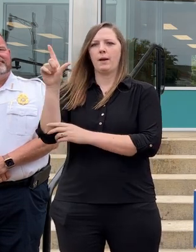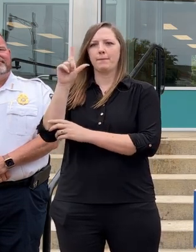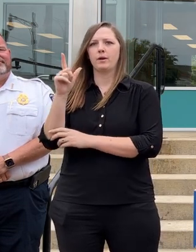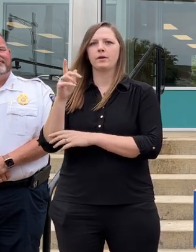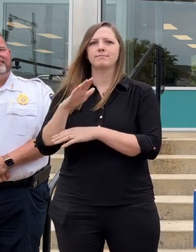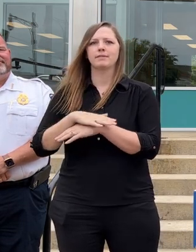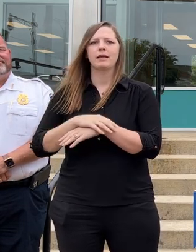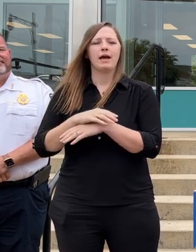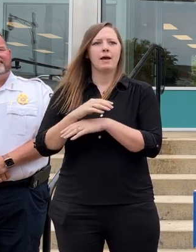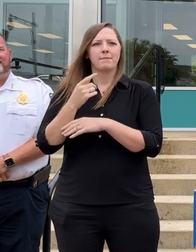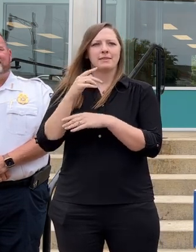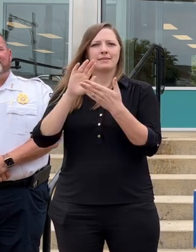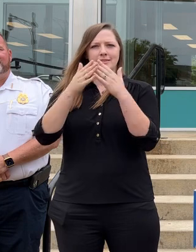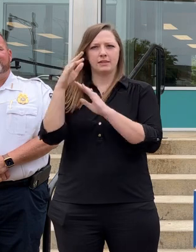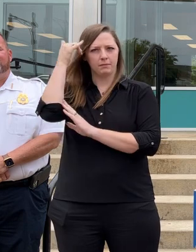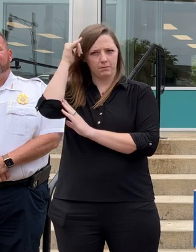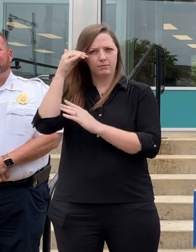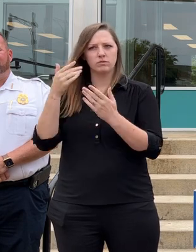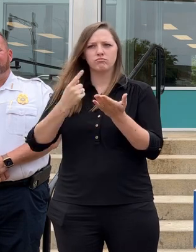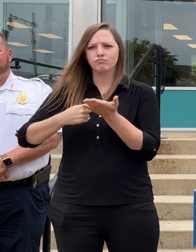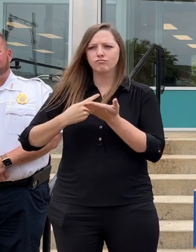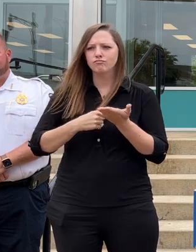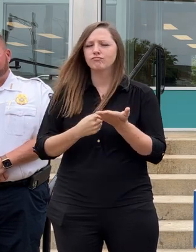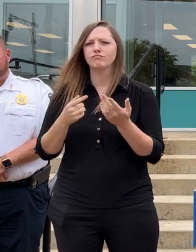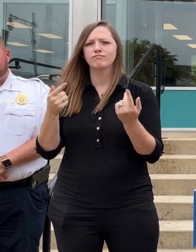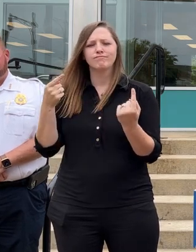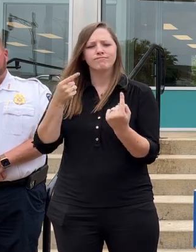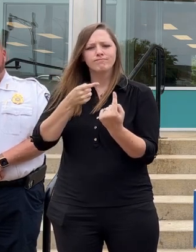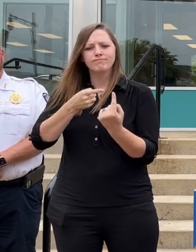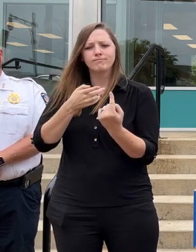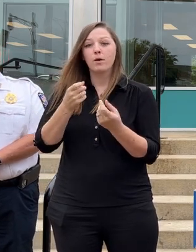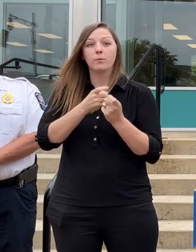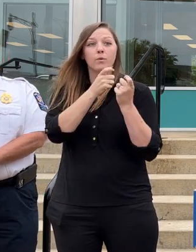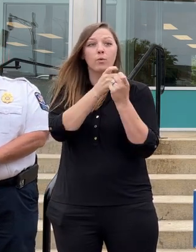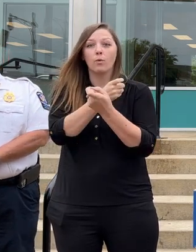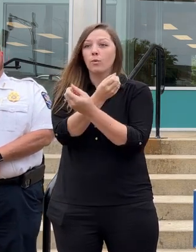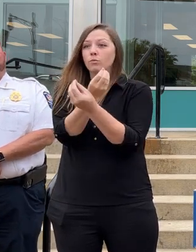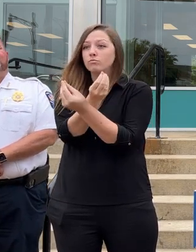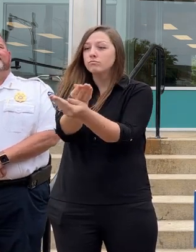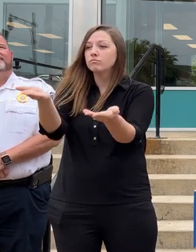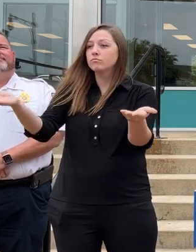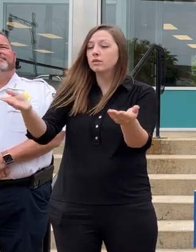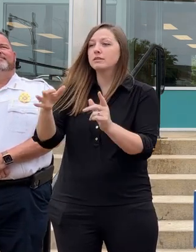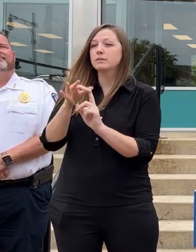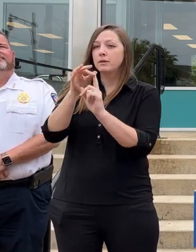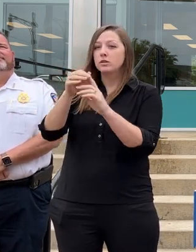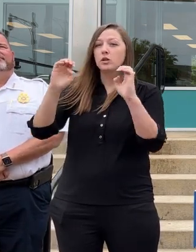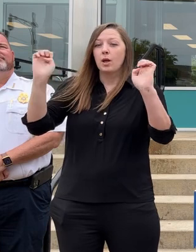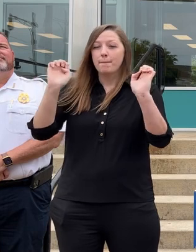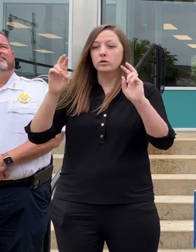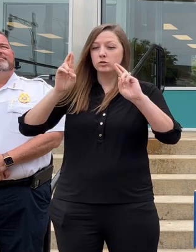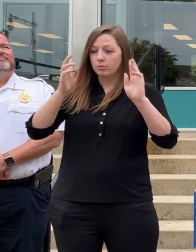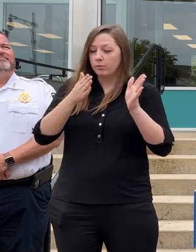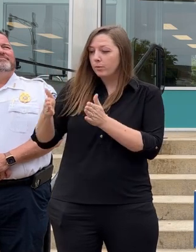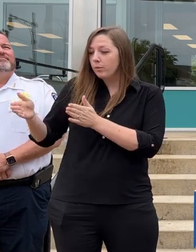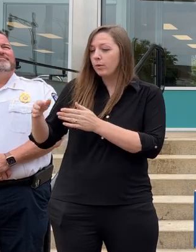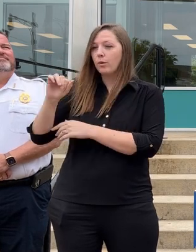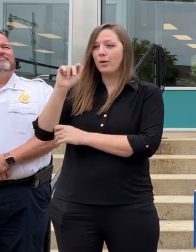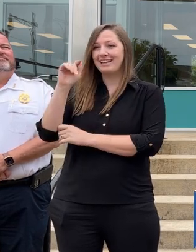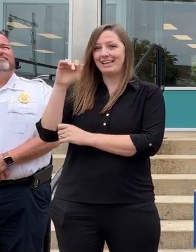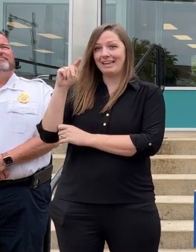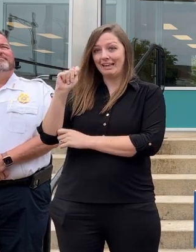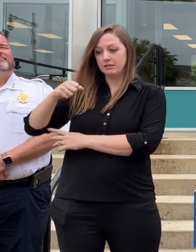city of Buffalo to discuss the giving away of special emergency preparedness kits that will